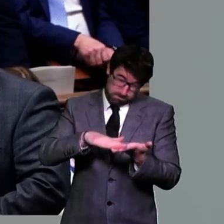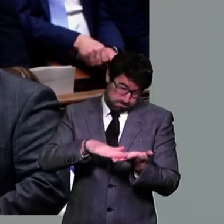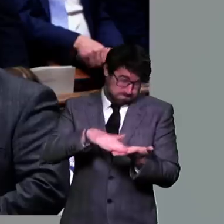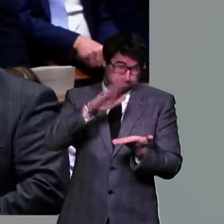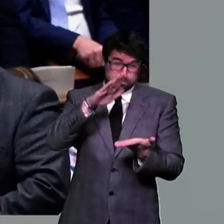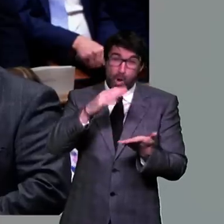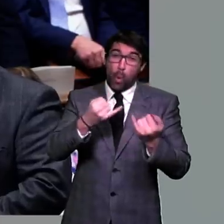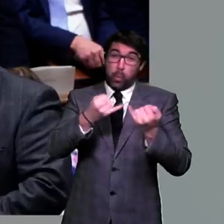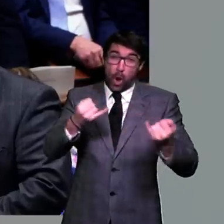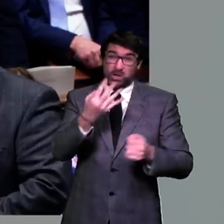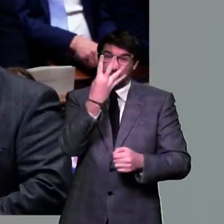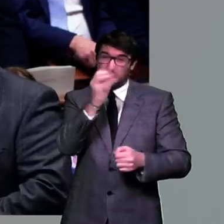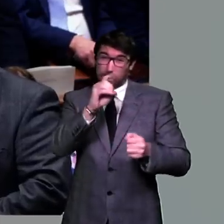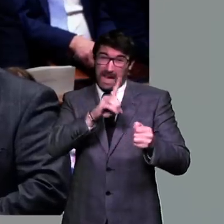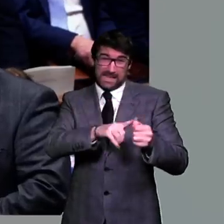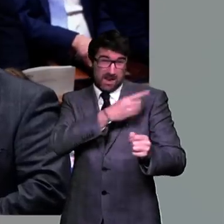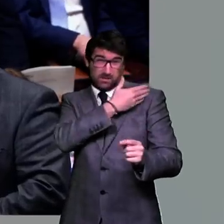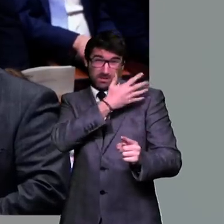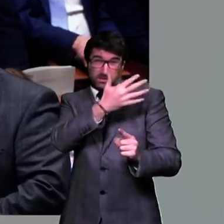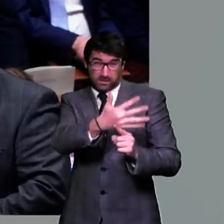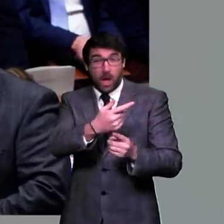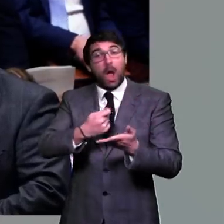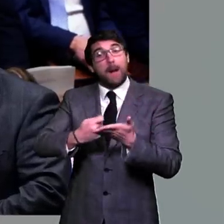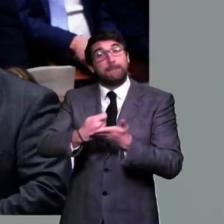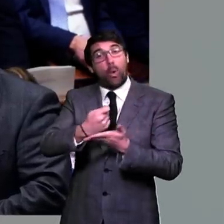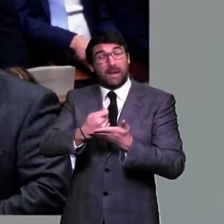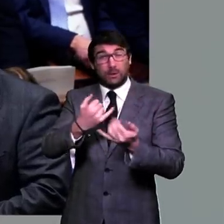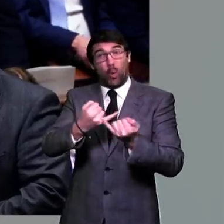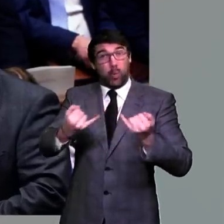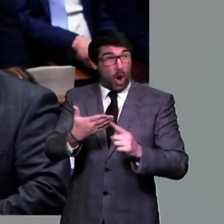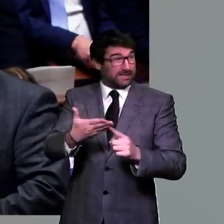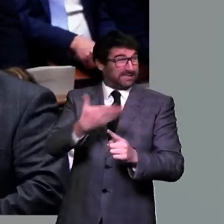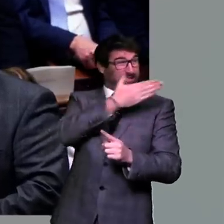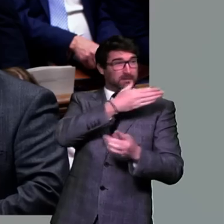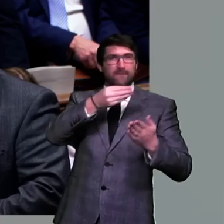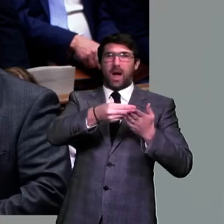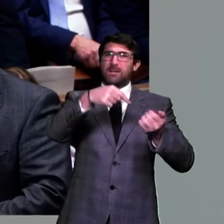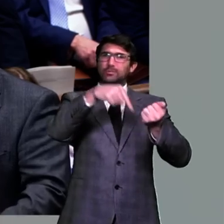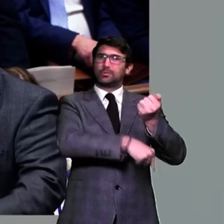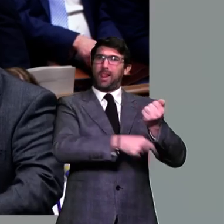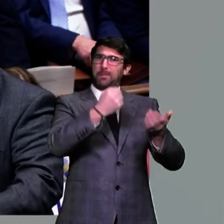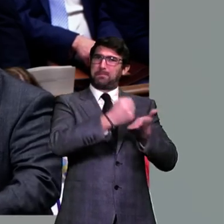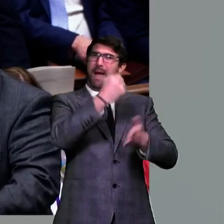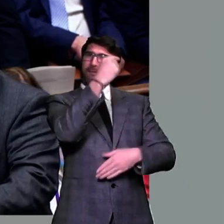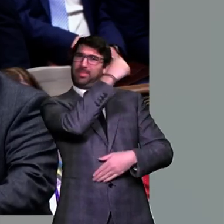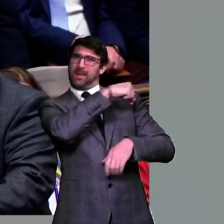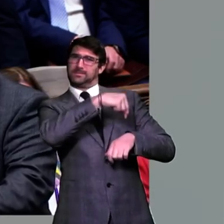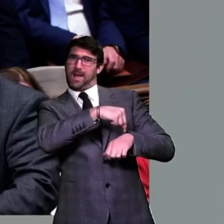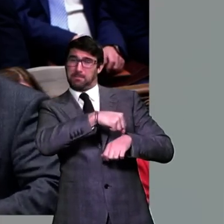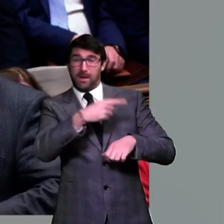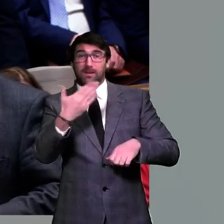Mortgage rates are at the highest level since the financial crash. And people's energy bills are about to rise to more